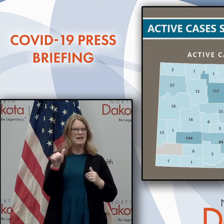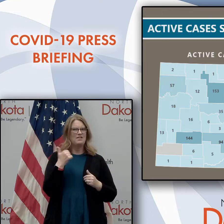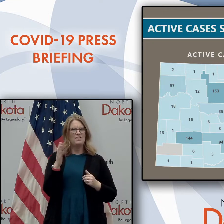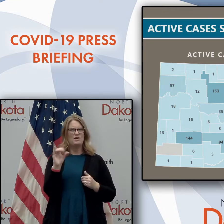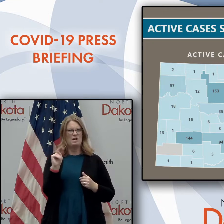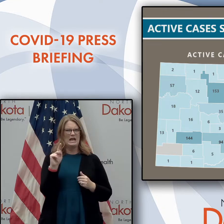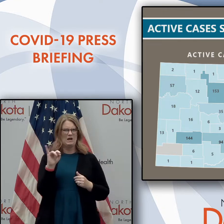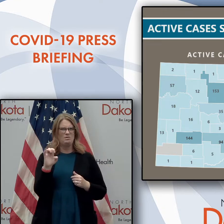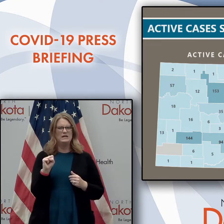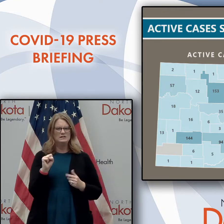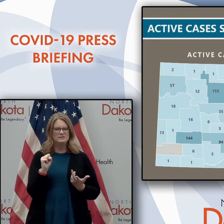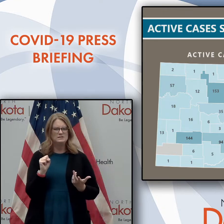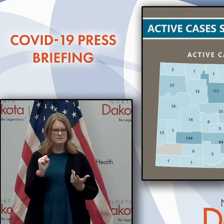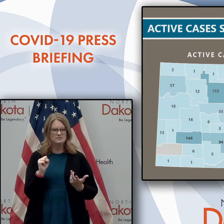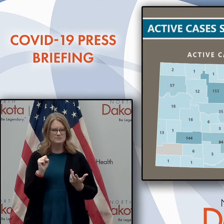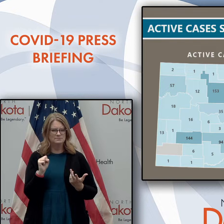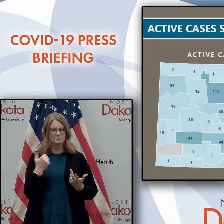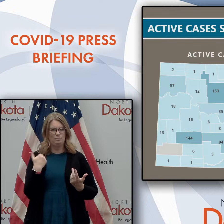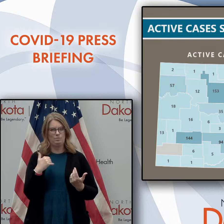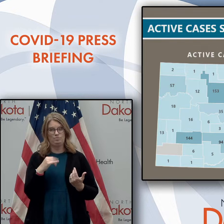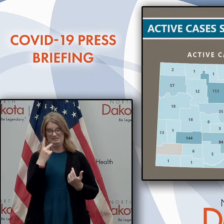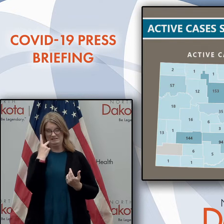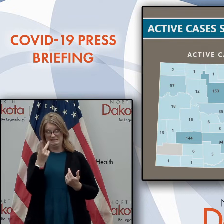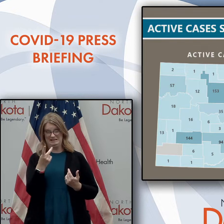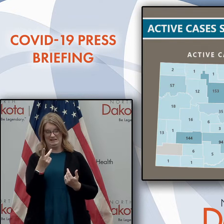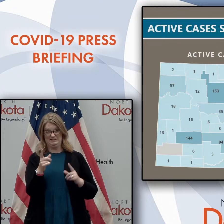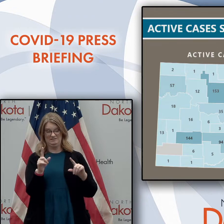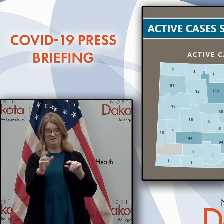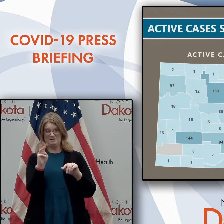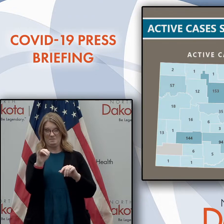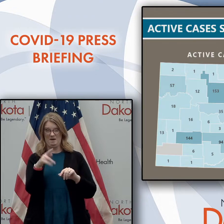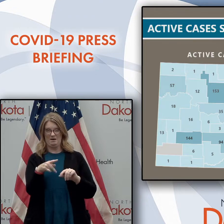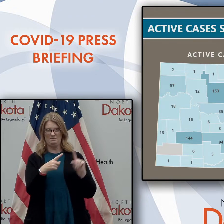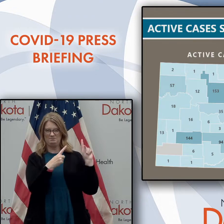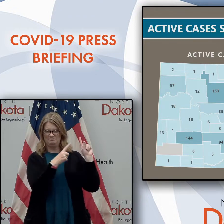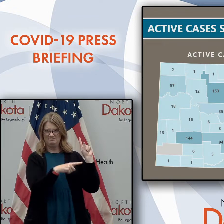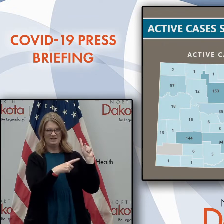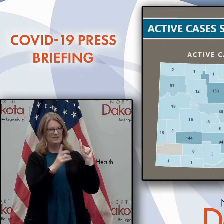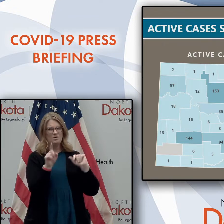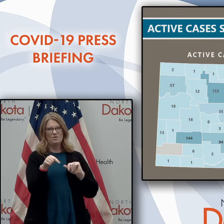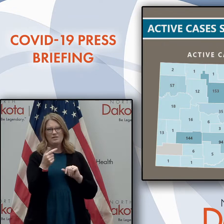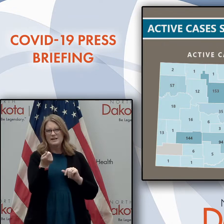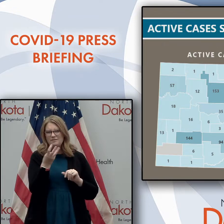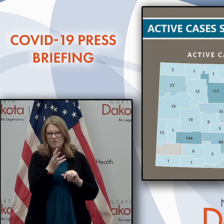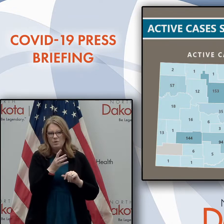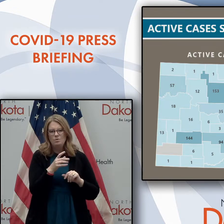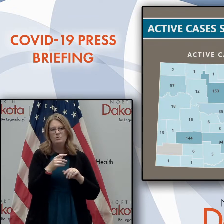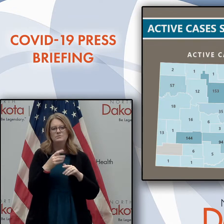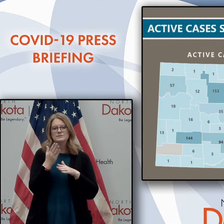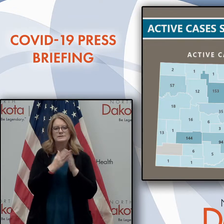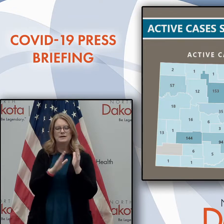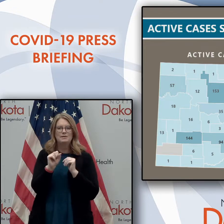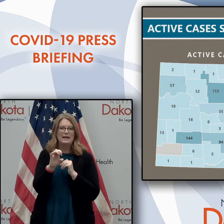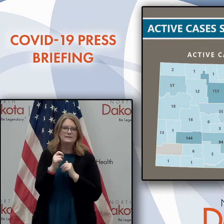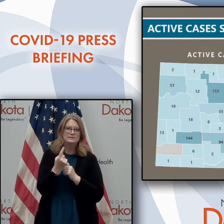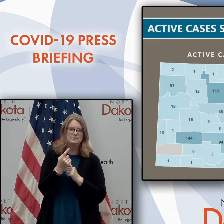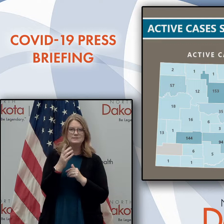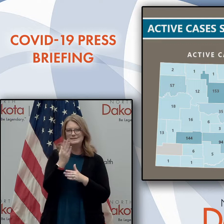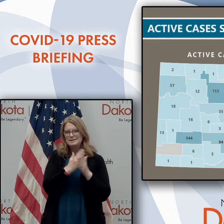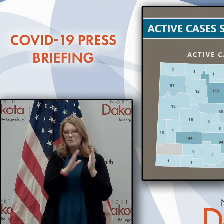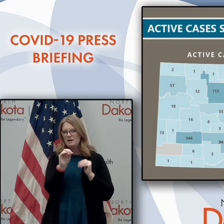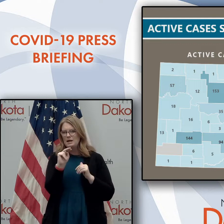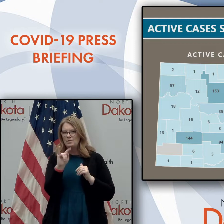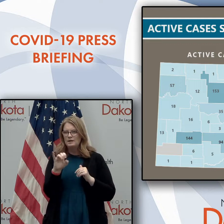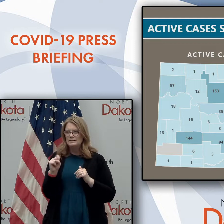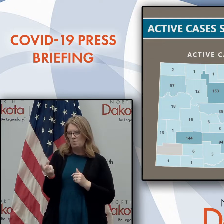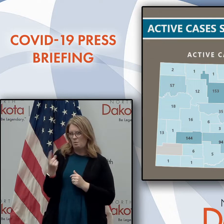counties which are, as you can see on the chart, only have single digits, a number of counties with only 1 case.